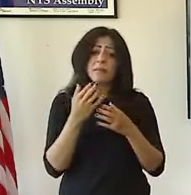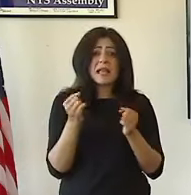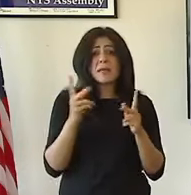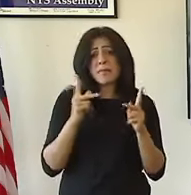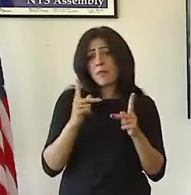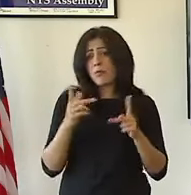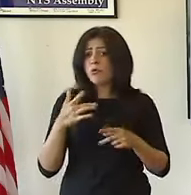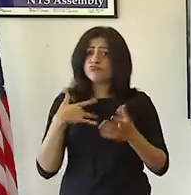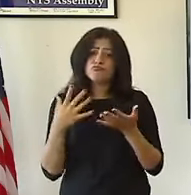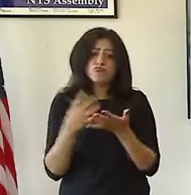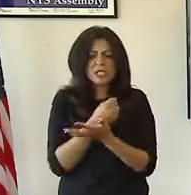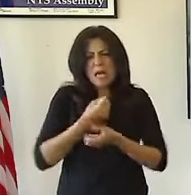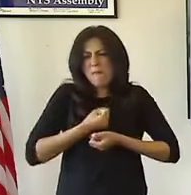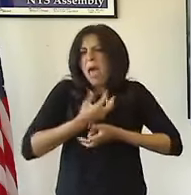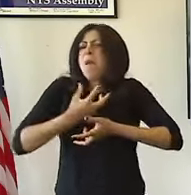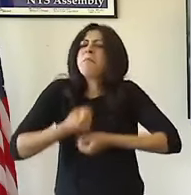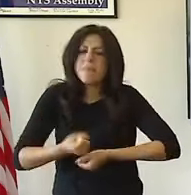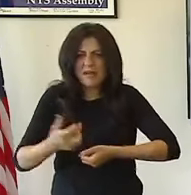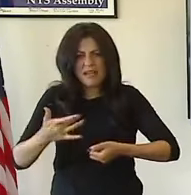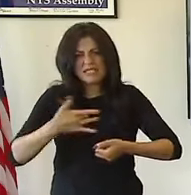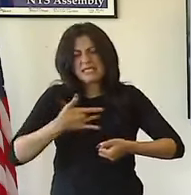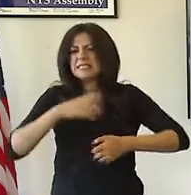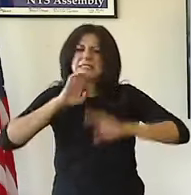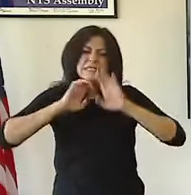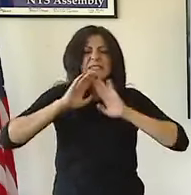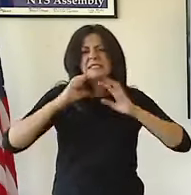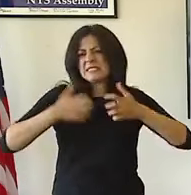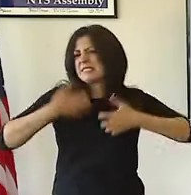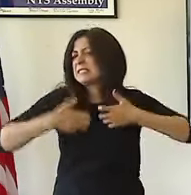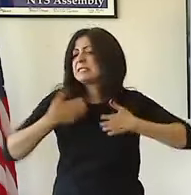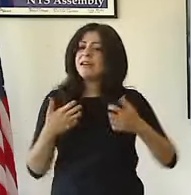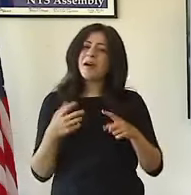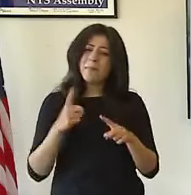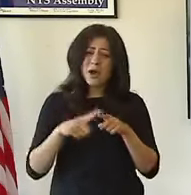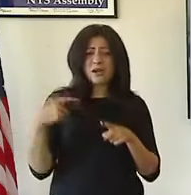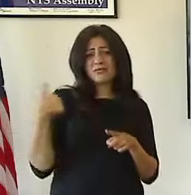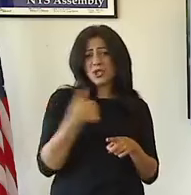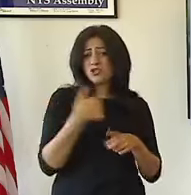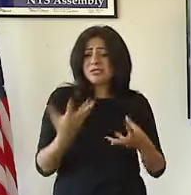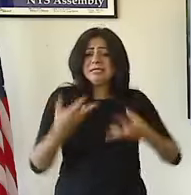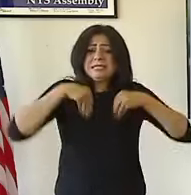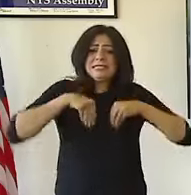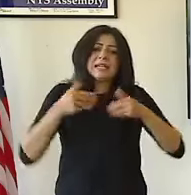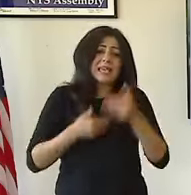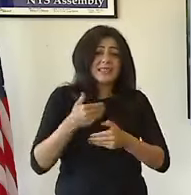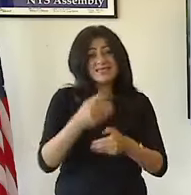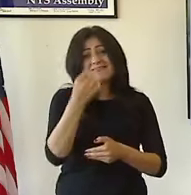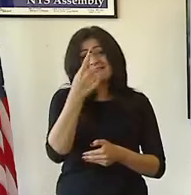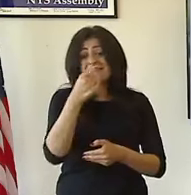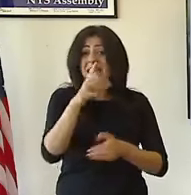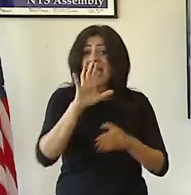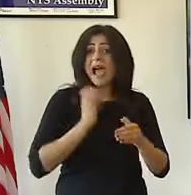and frustration. Let's just be kind. I cannot stress this enough. Our kids are watching us.